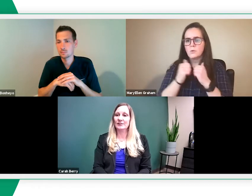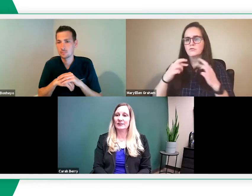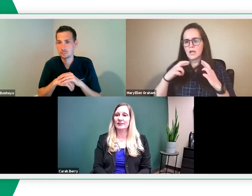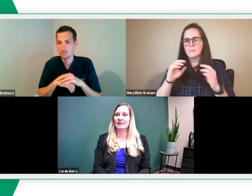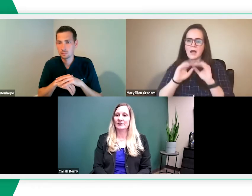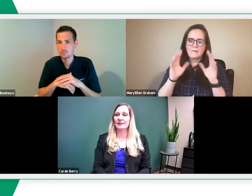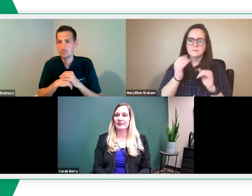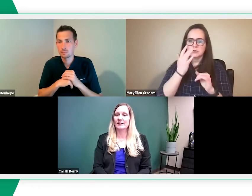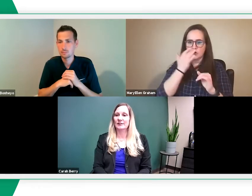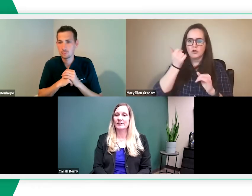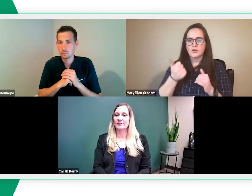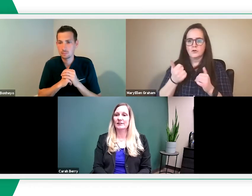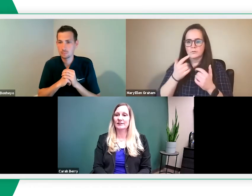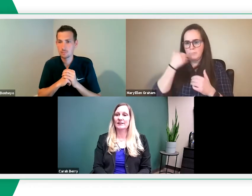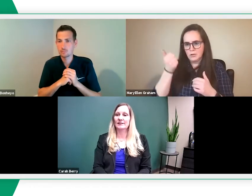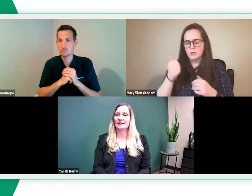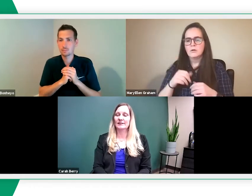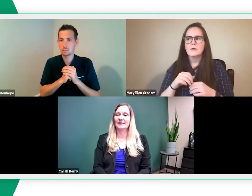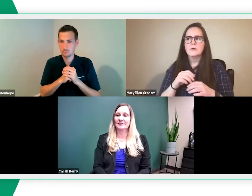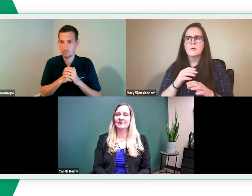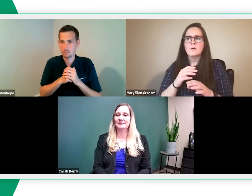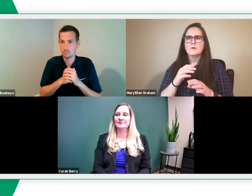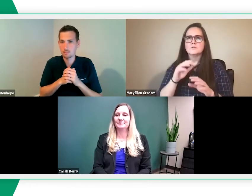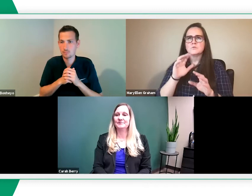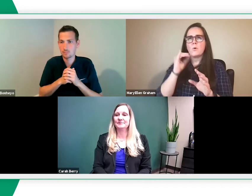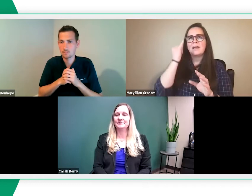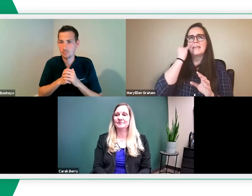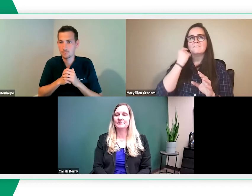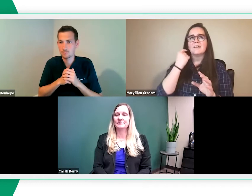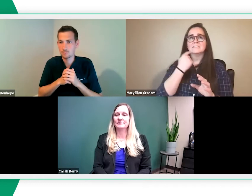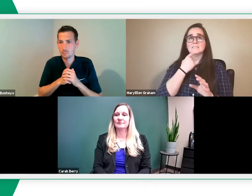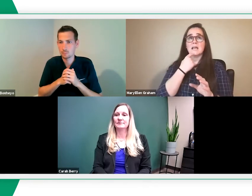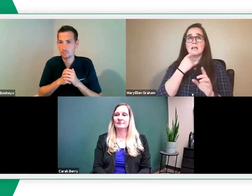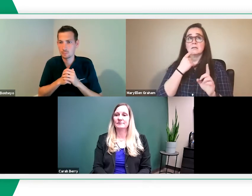talking about starting young with retirement. Obviously, the earlier, the better.